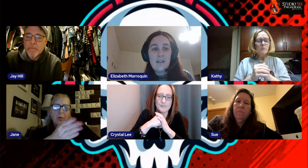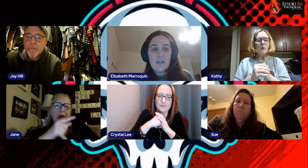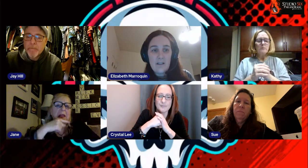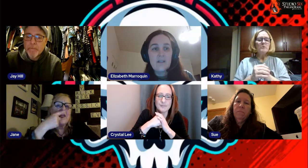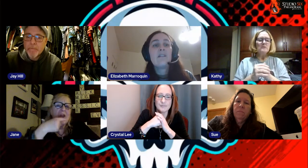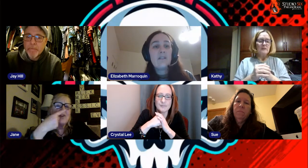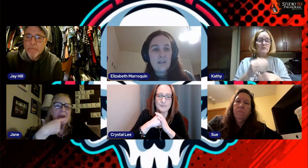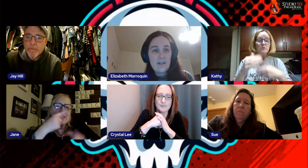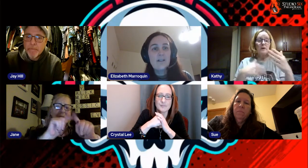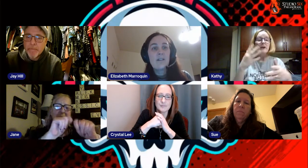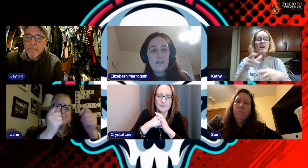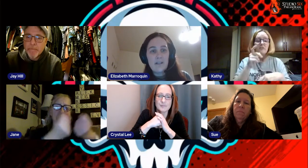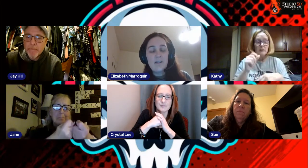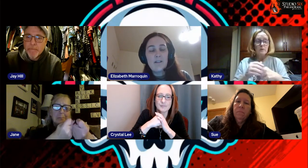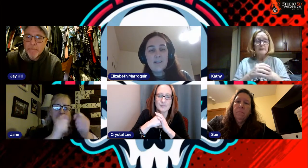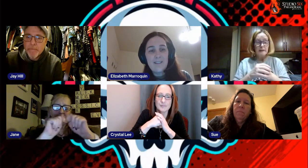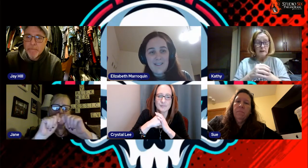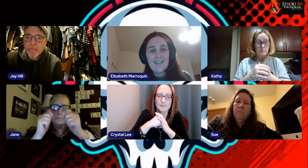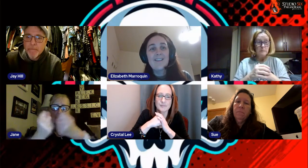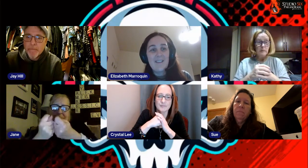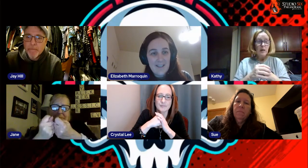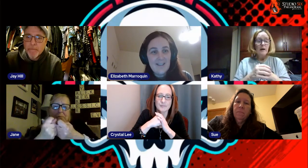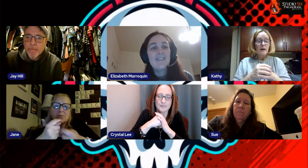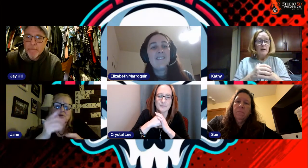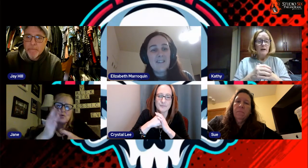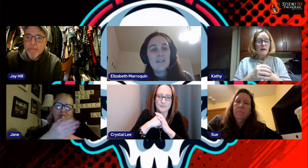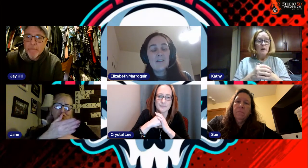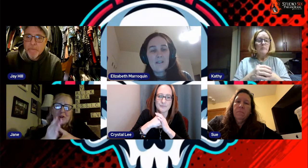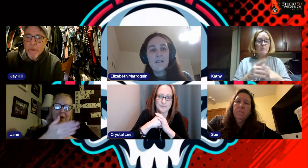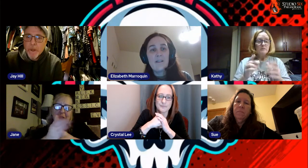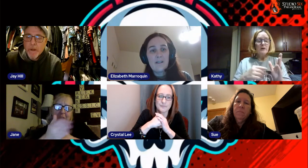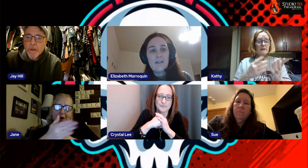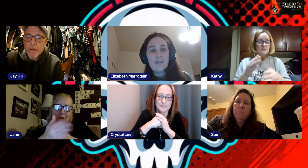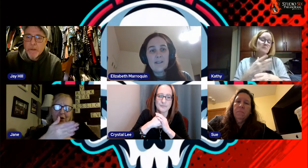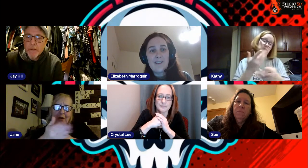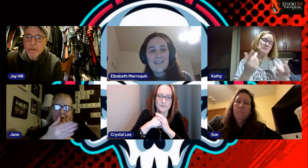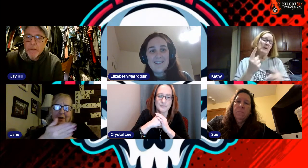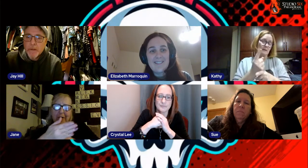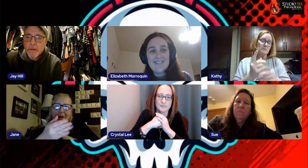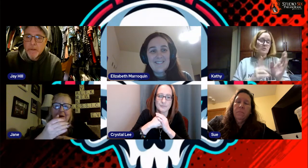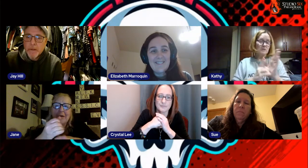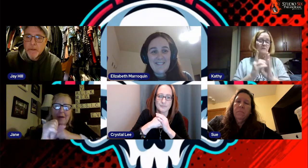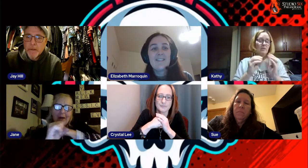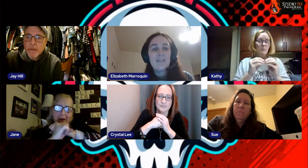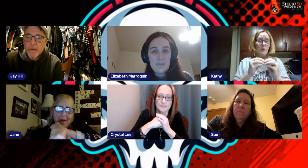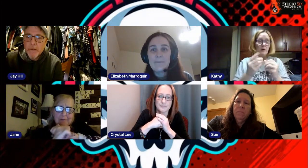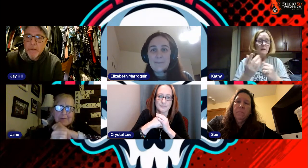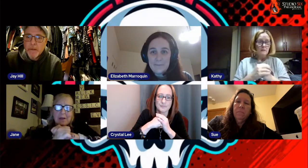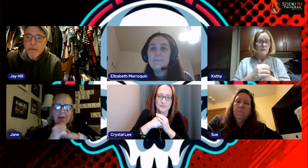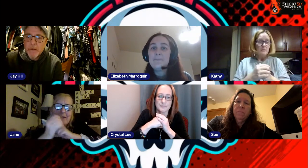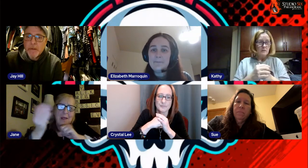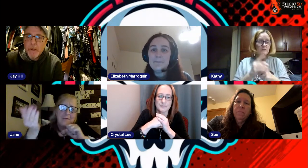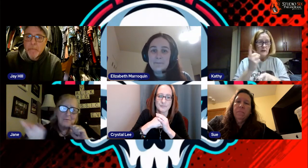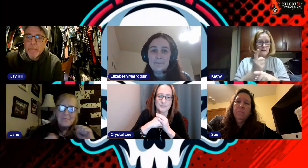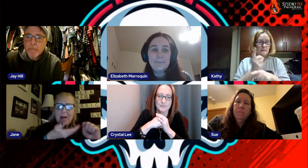So we can get more opportunity to hearing team and maybe try to, so you can develop more.